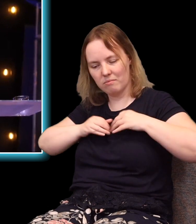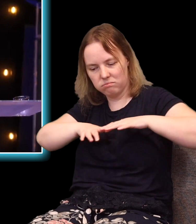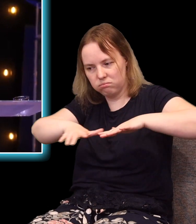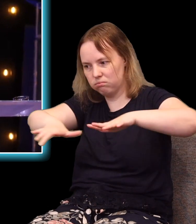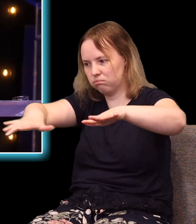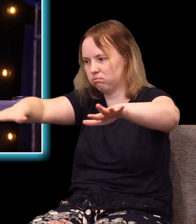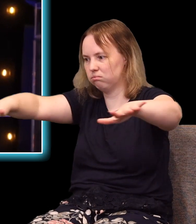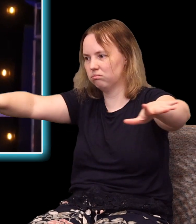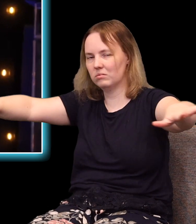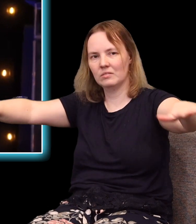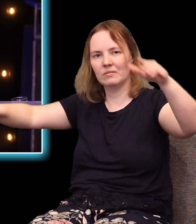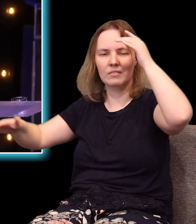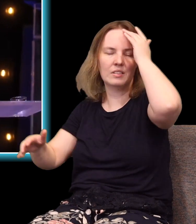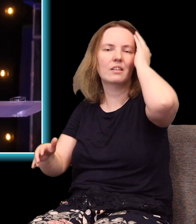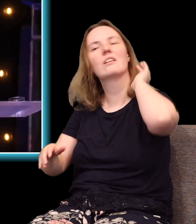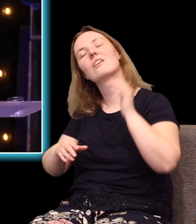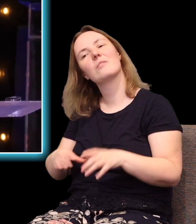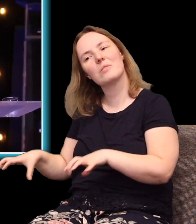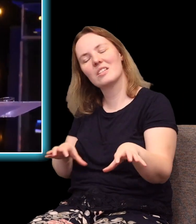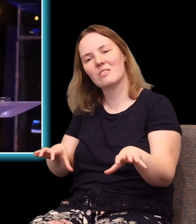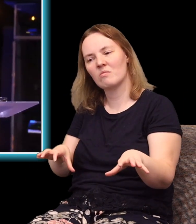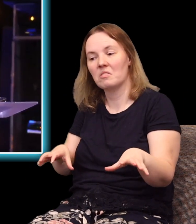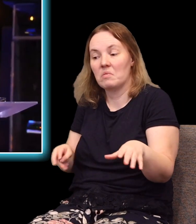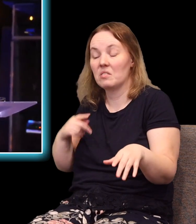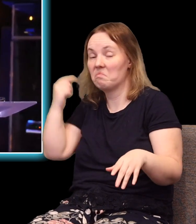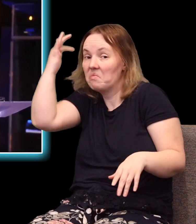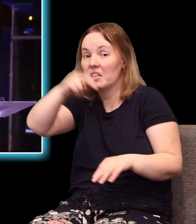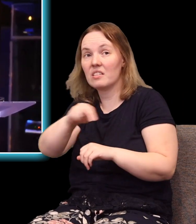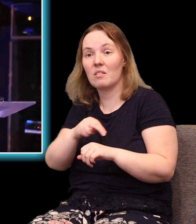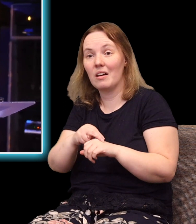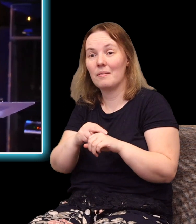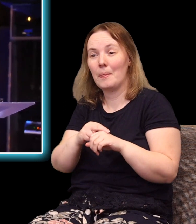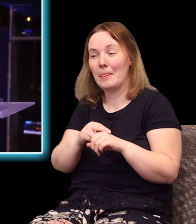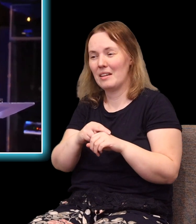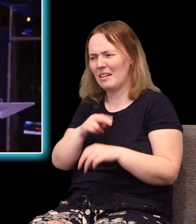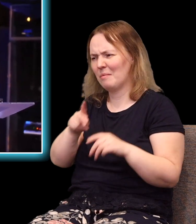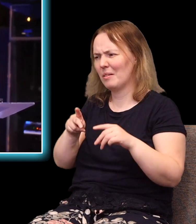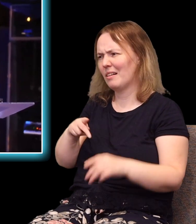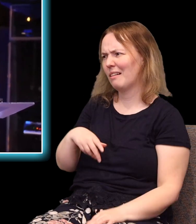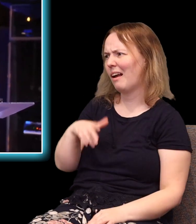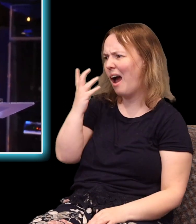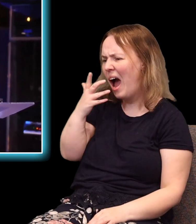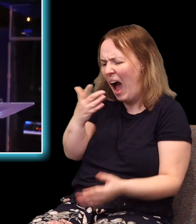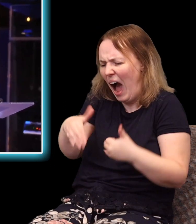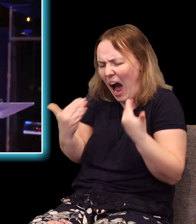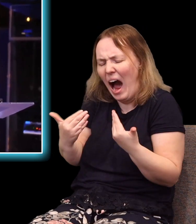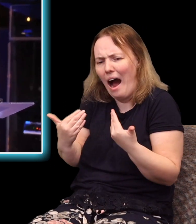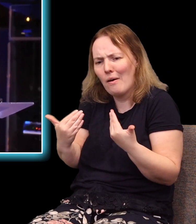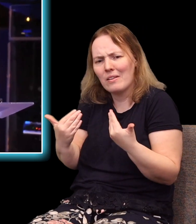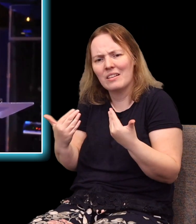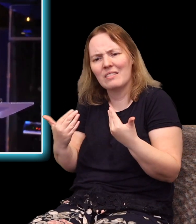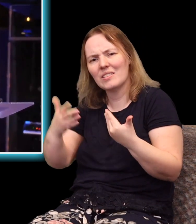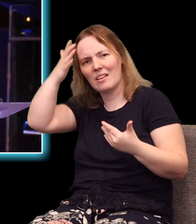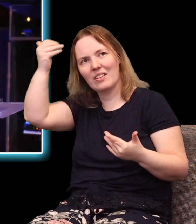us. I mean, we do some things that we just think are just ordinary, and sometimes it blows people's minds. Like, how come you're that way or not this way, whatever the case